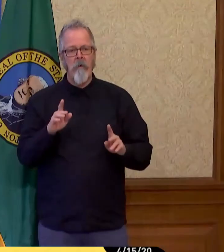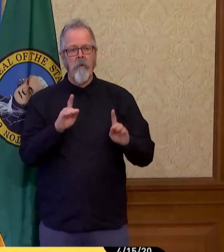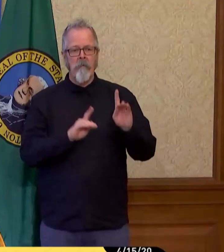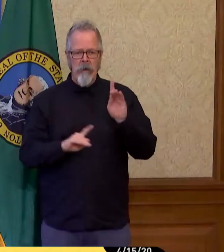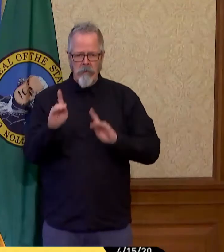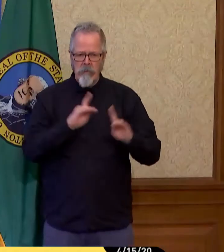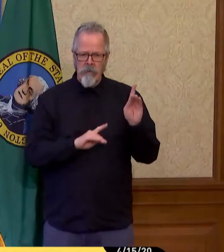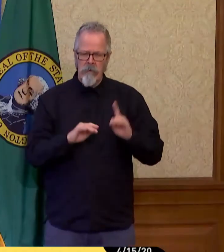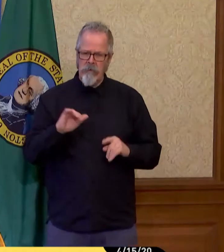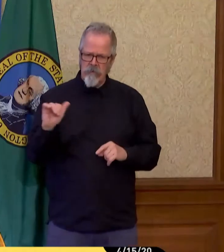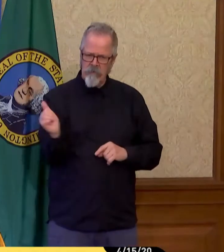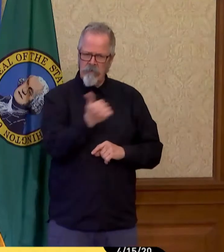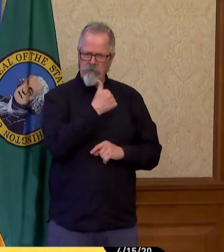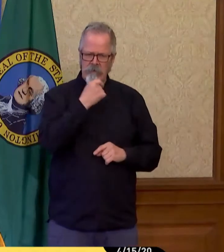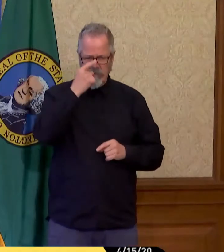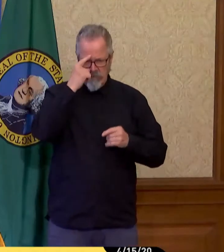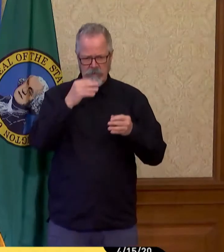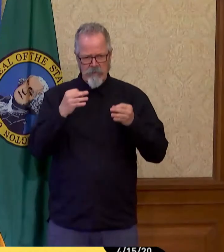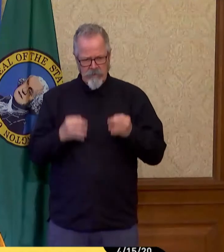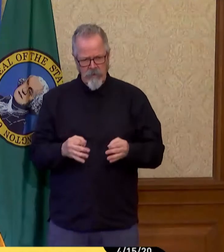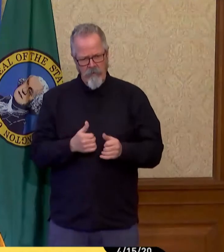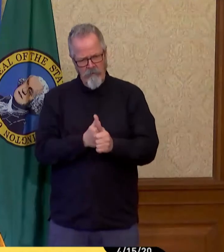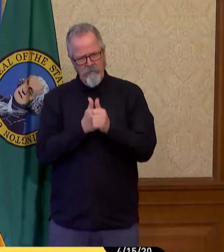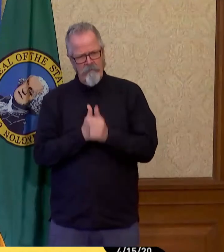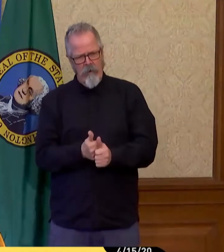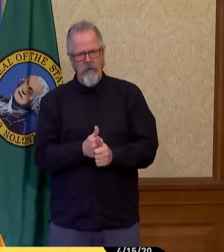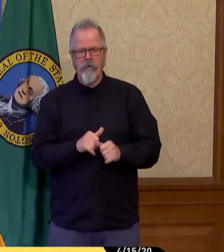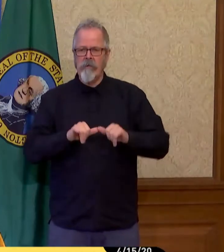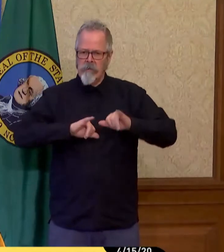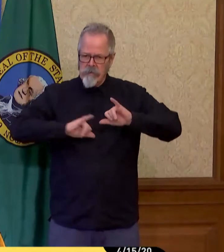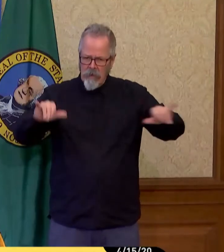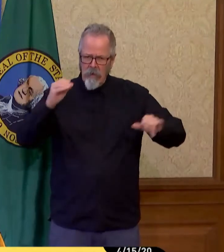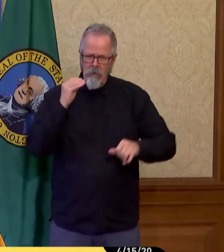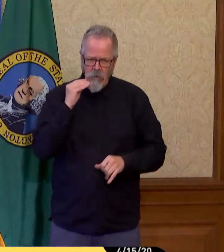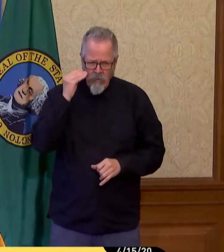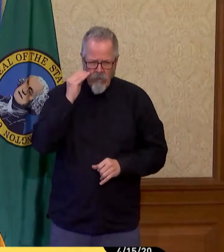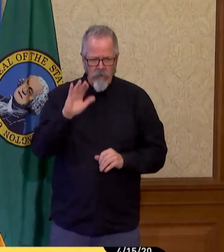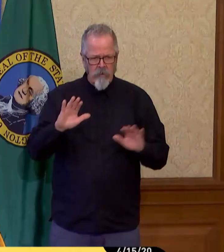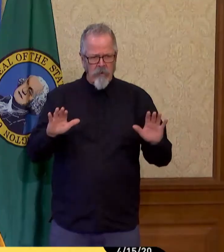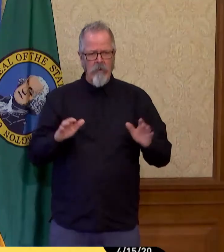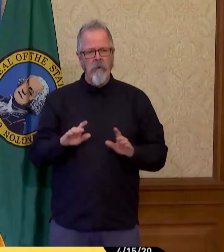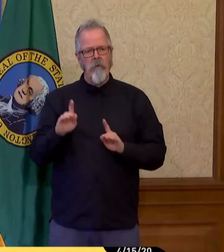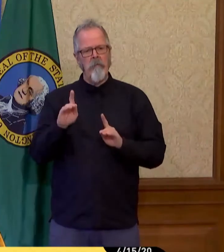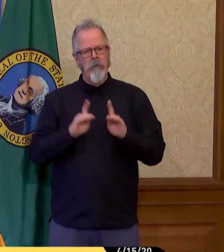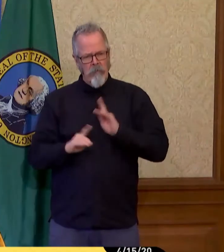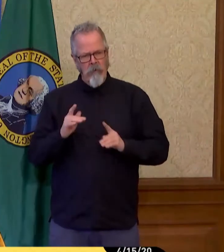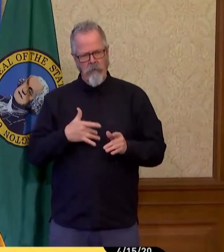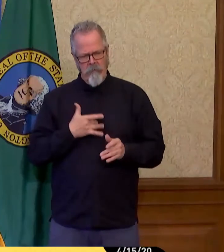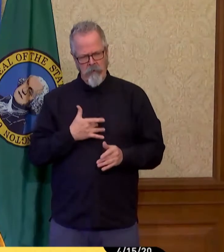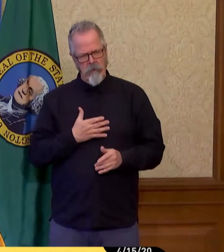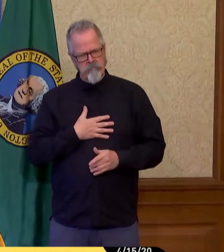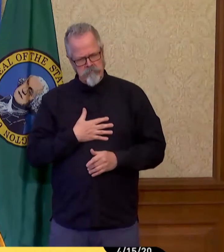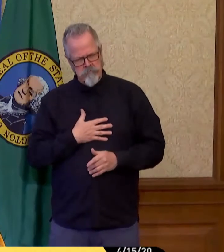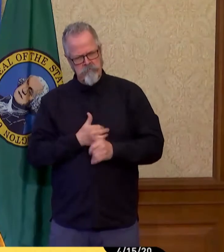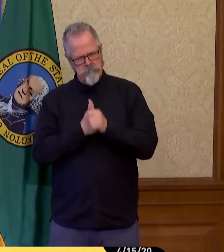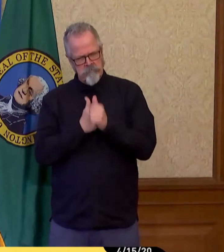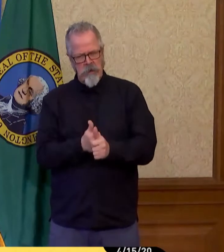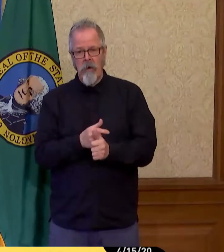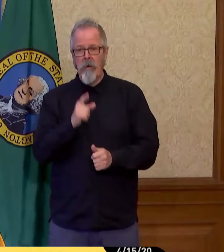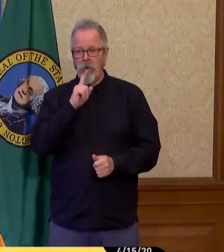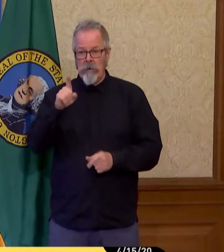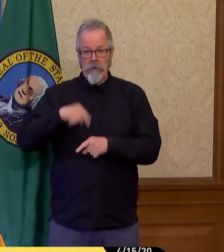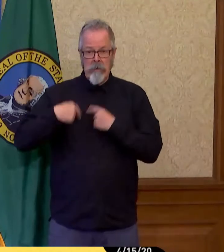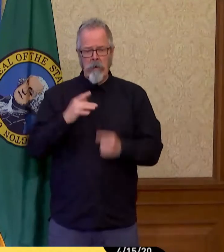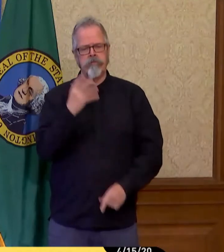enormous compliance with this order. And I think it's because people understand that they love their family members and they don't want to lose